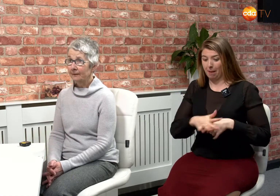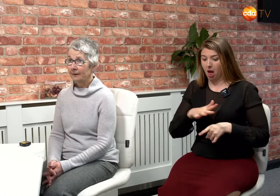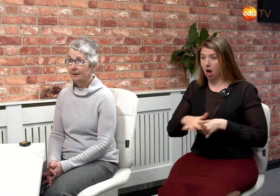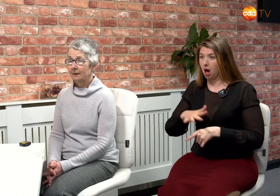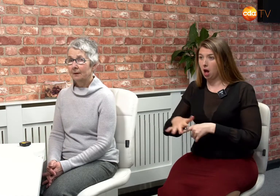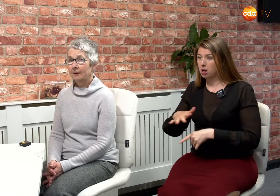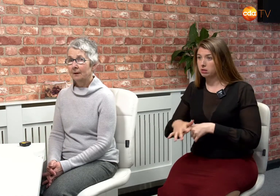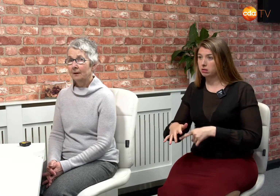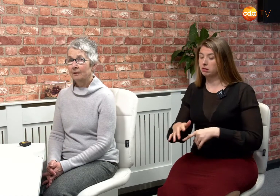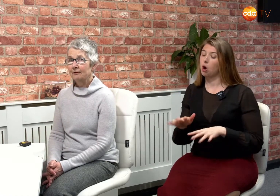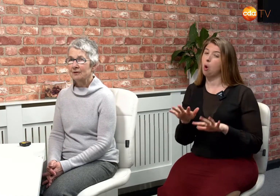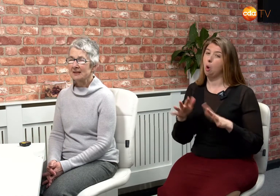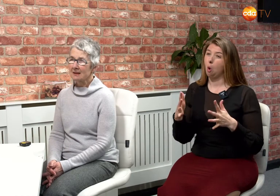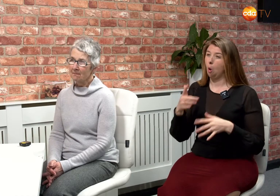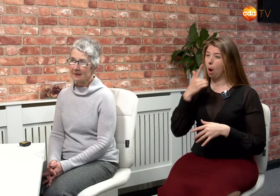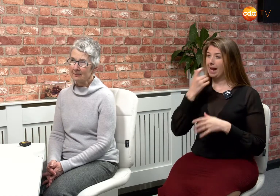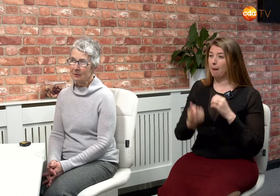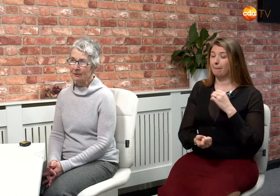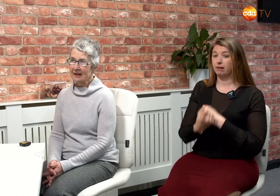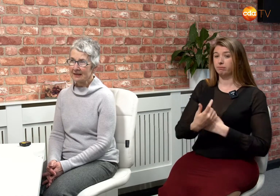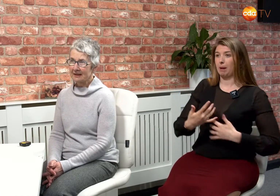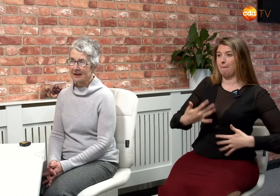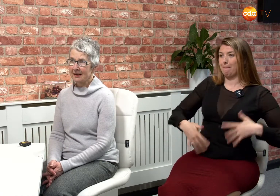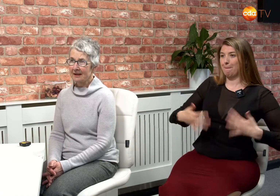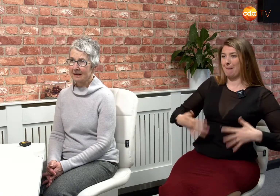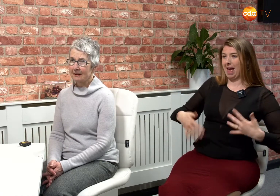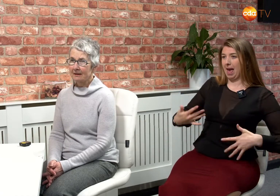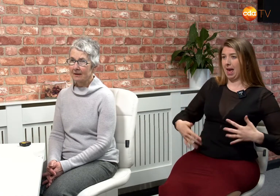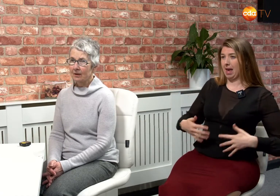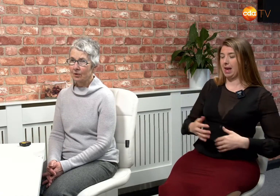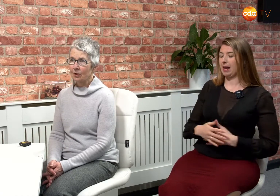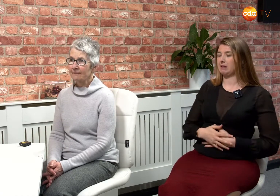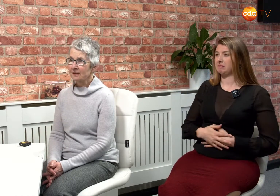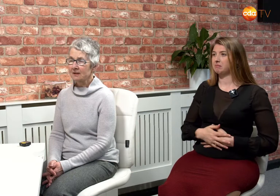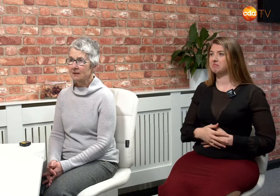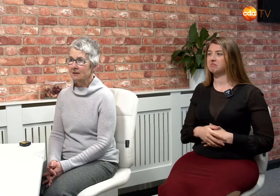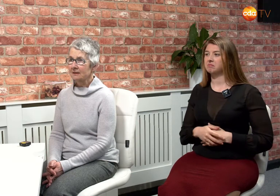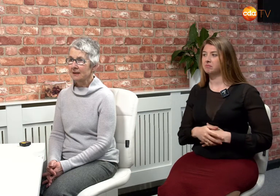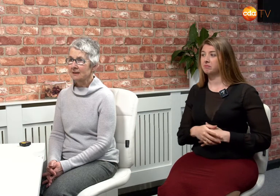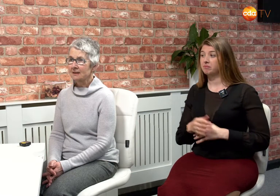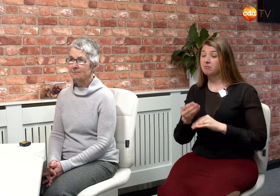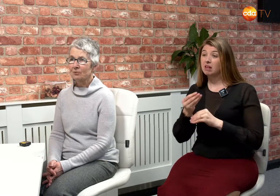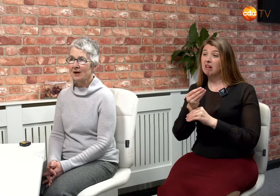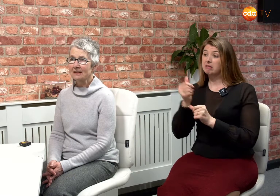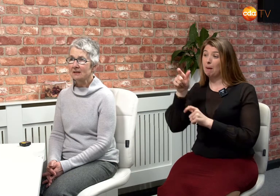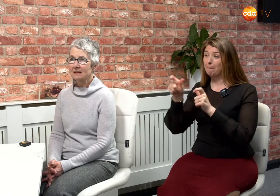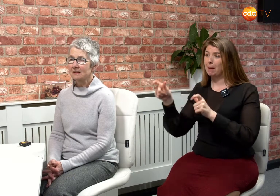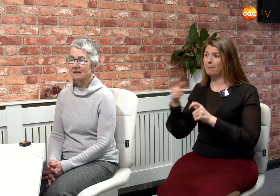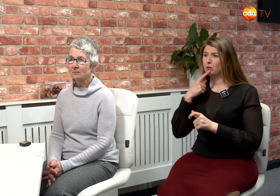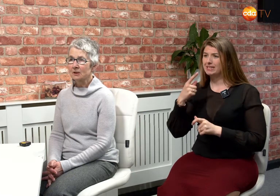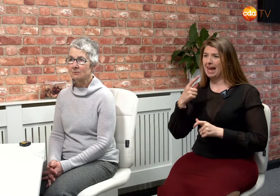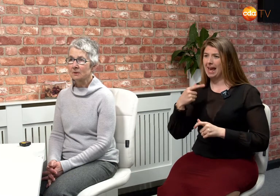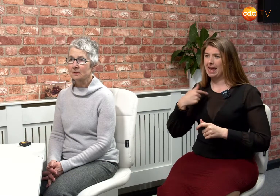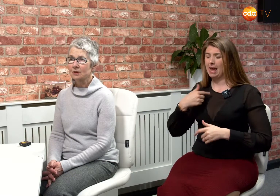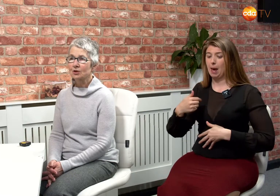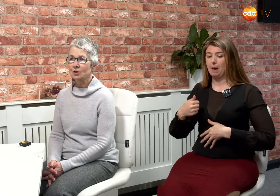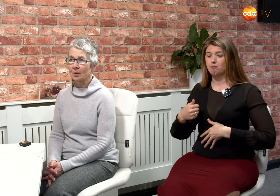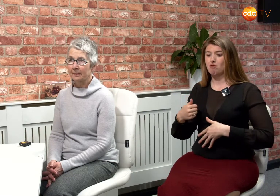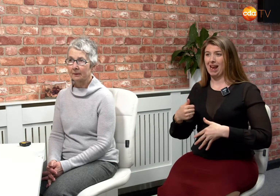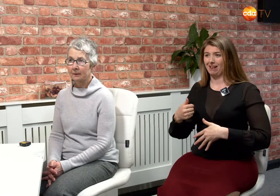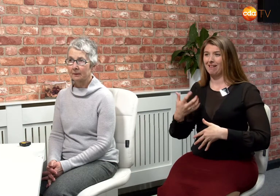pain. For some people, they say, all of a sudden their pregnancy